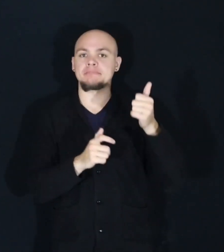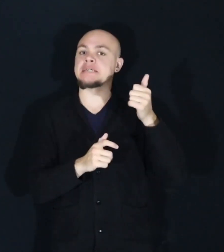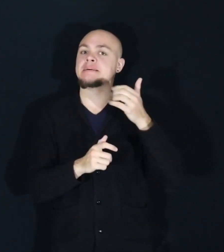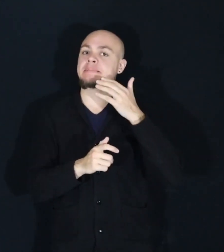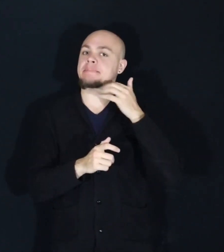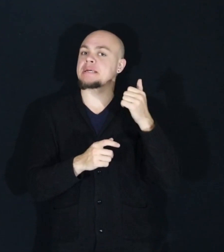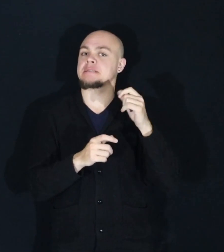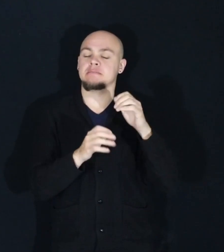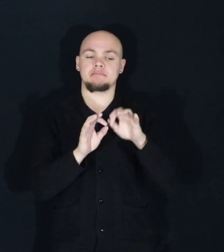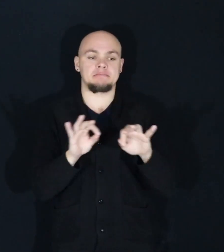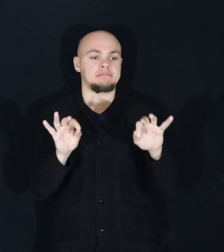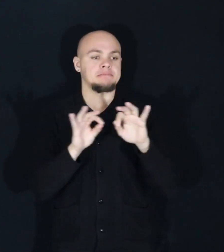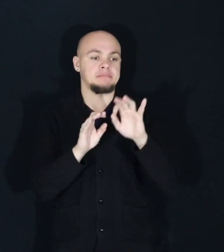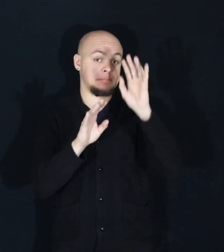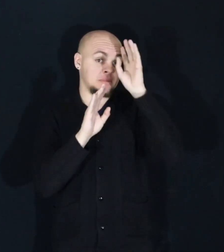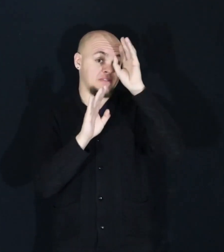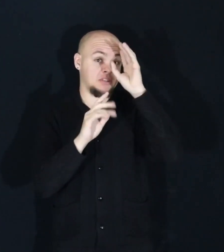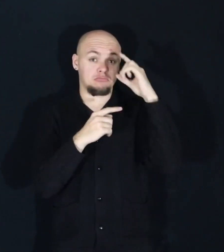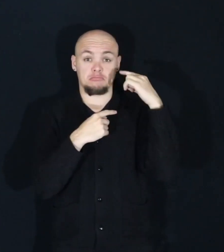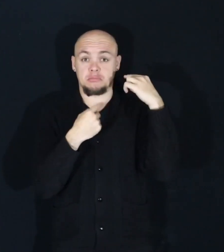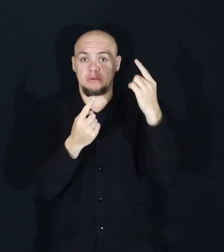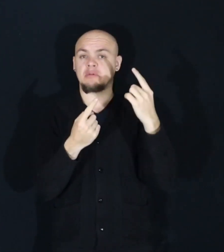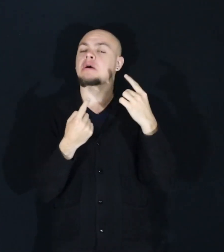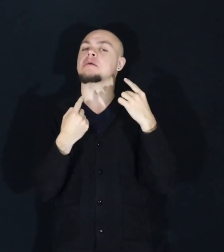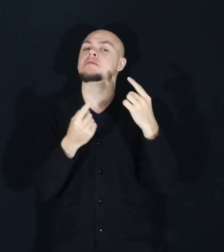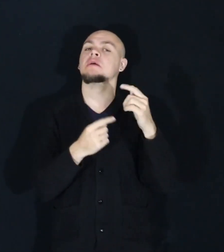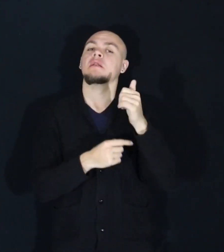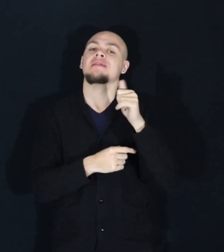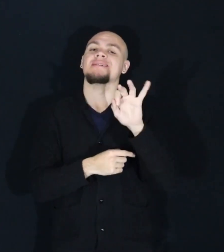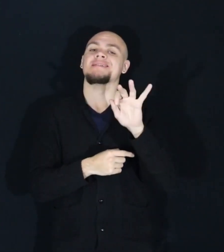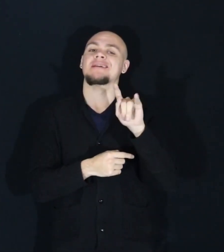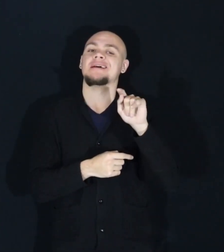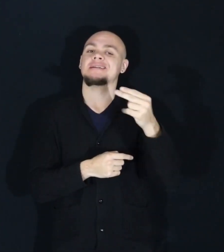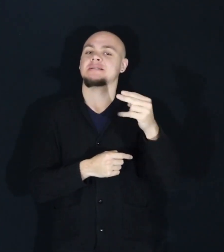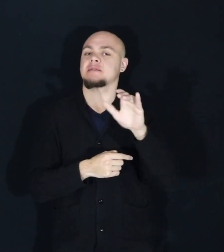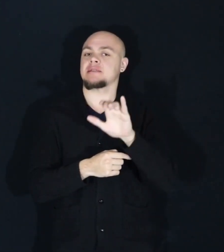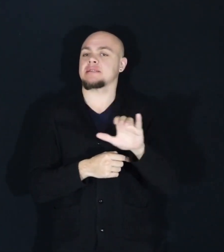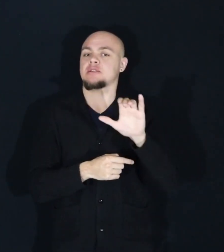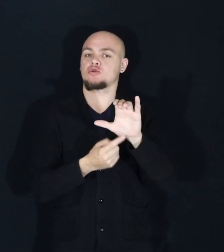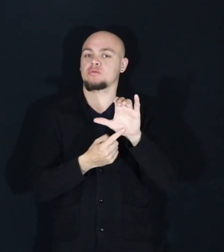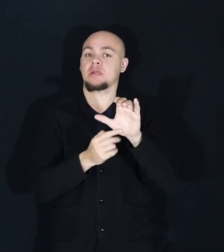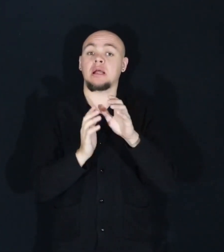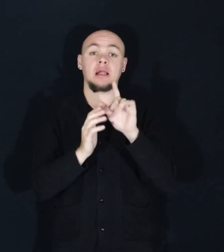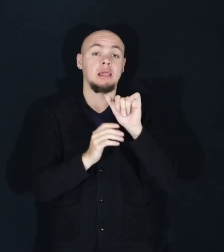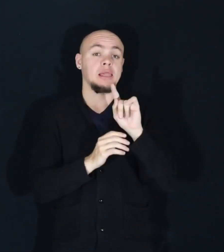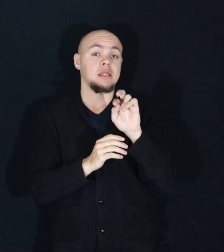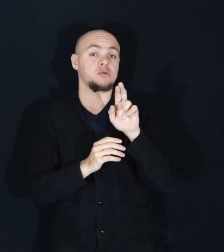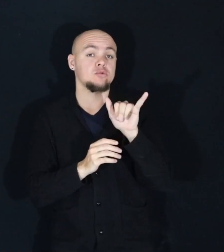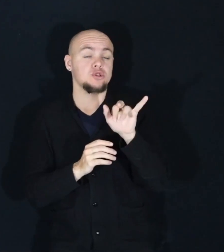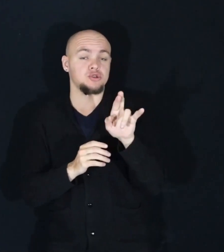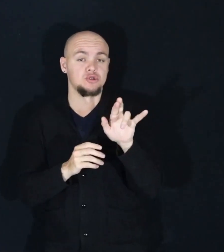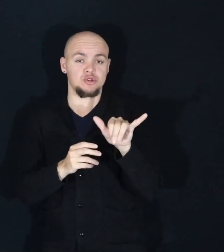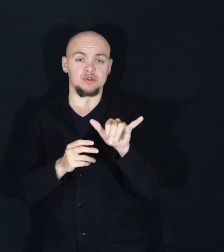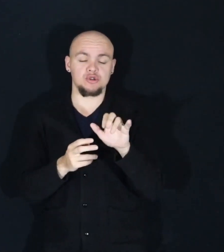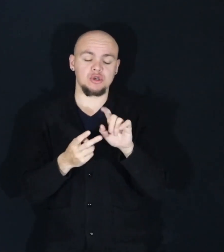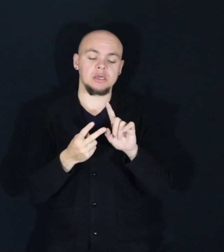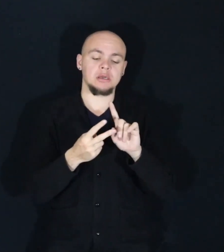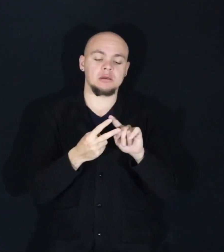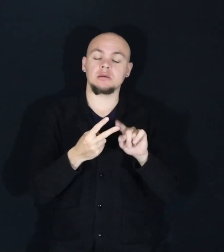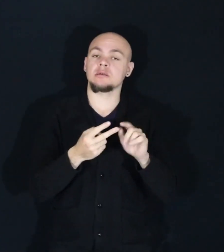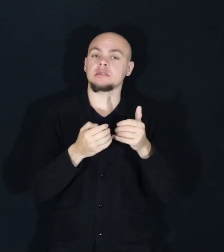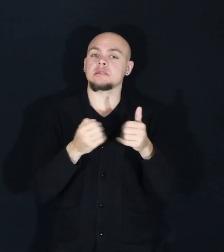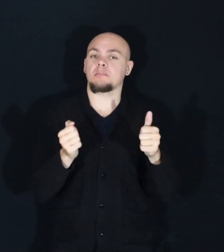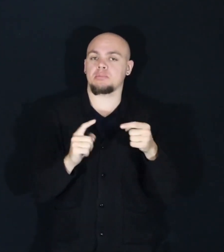time. However, it wasn't until the 19th century that it was common for literature to be divided into works of fiction and